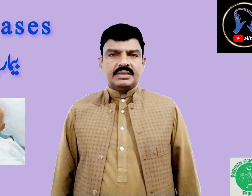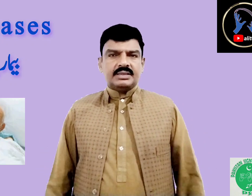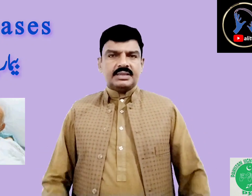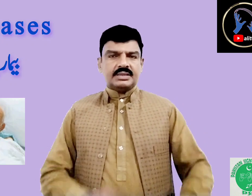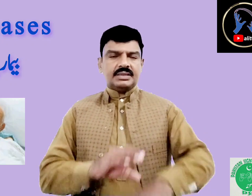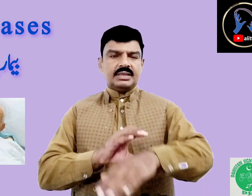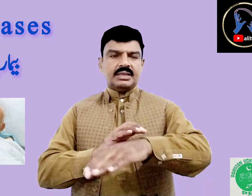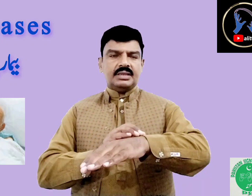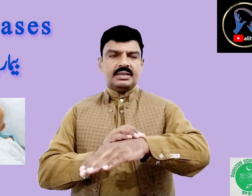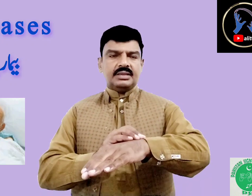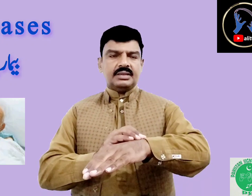diseases